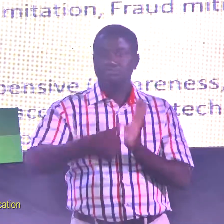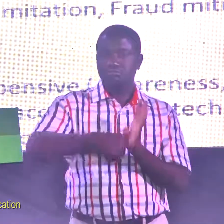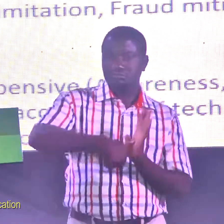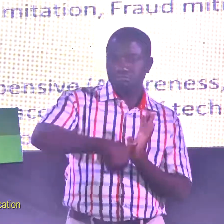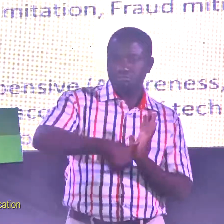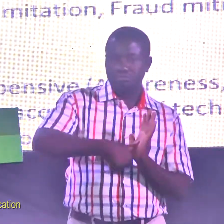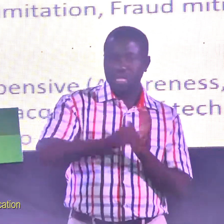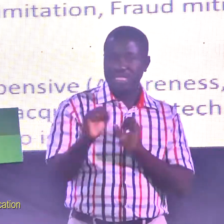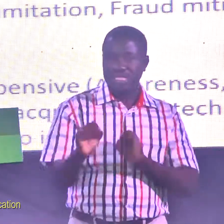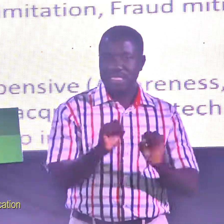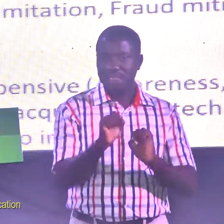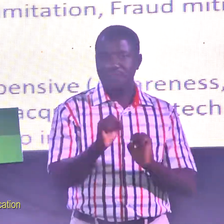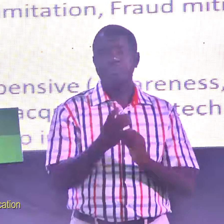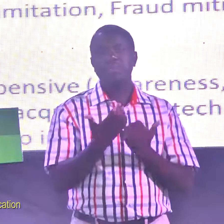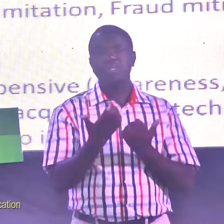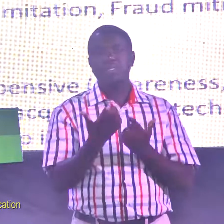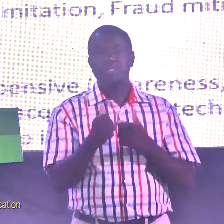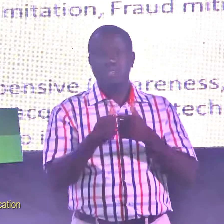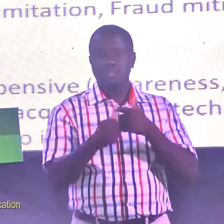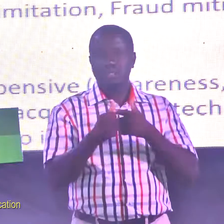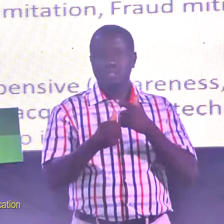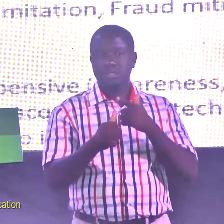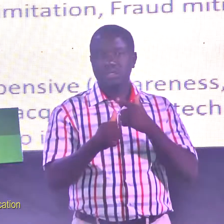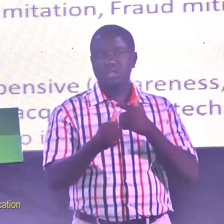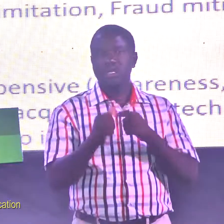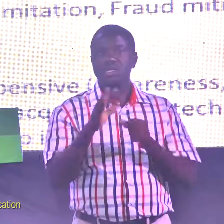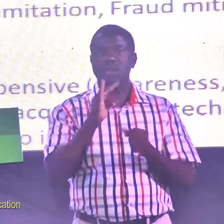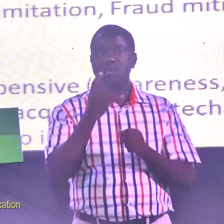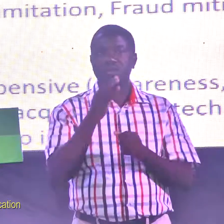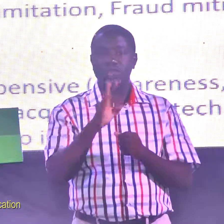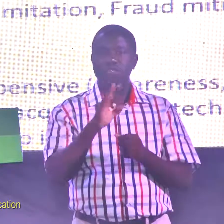the procurement of the BVR kits is not cheap.